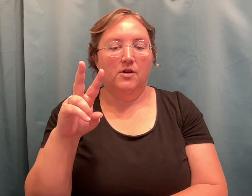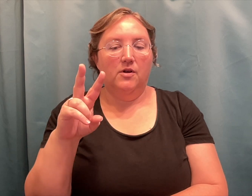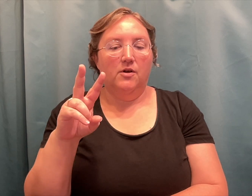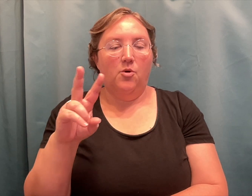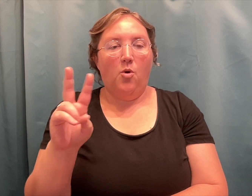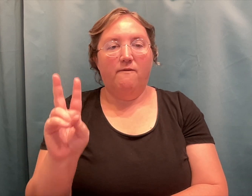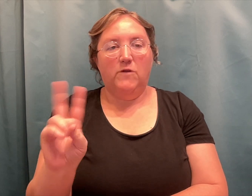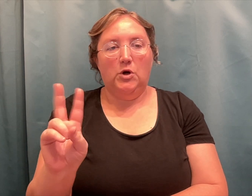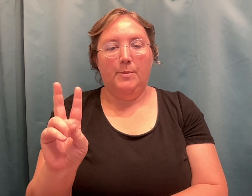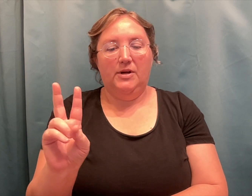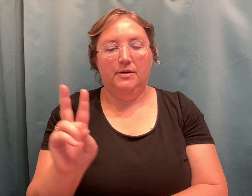or verb.